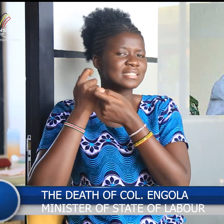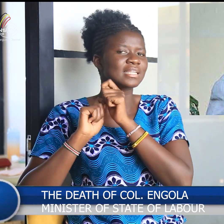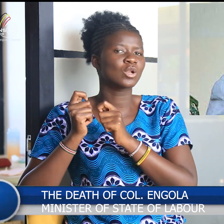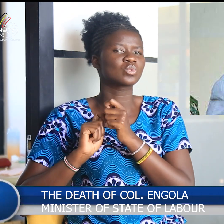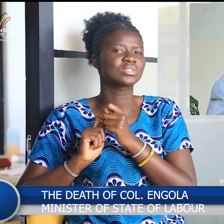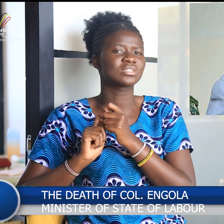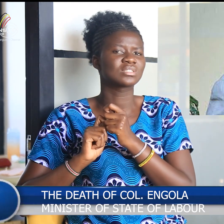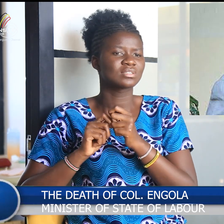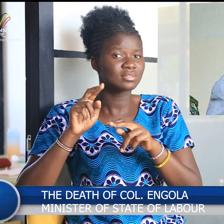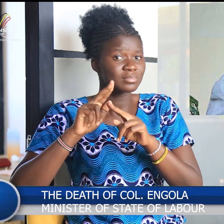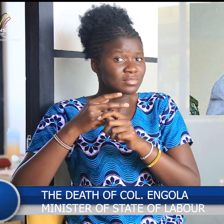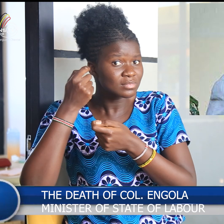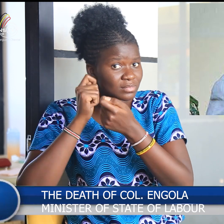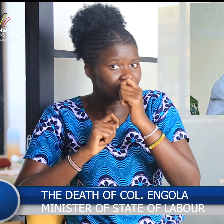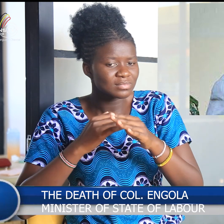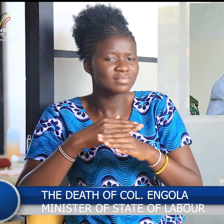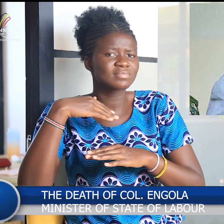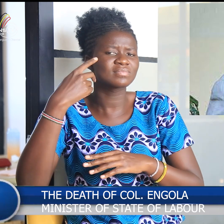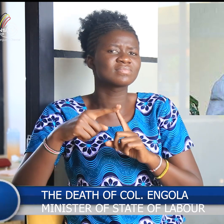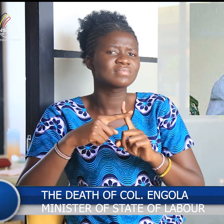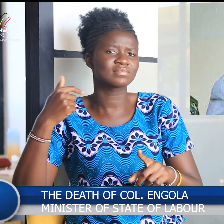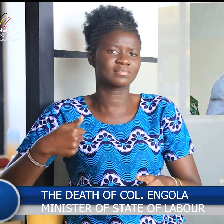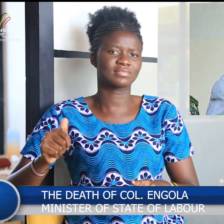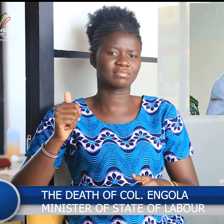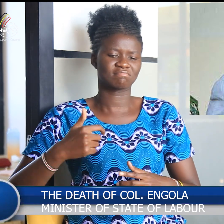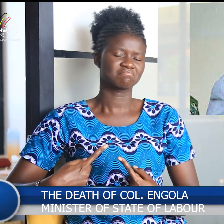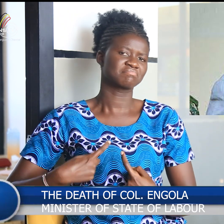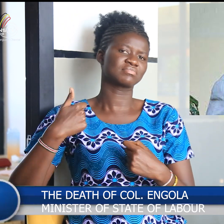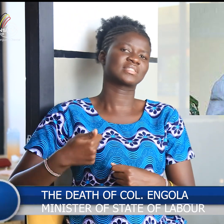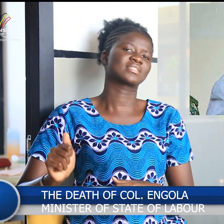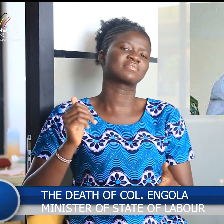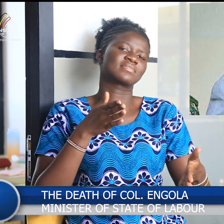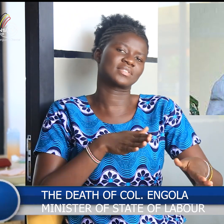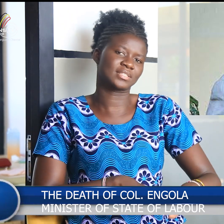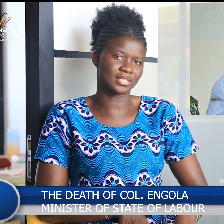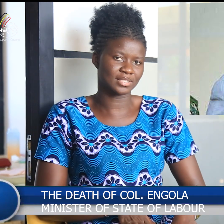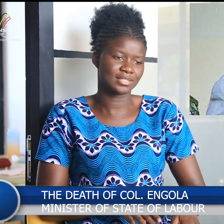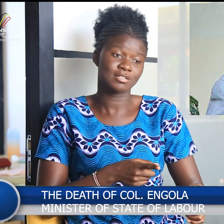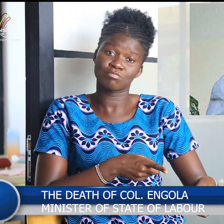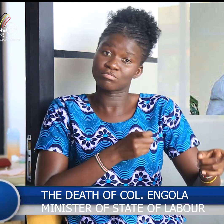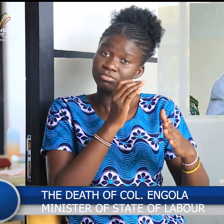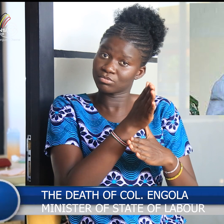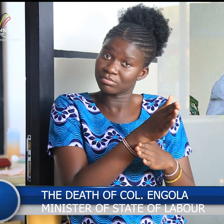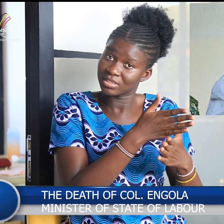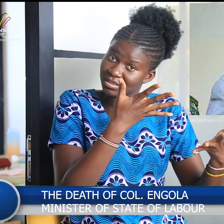the people and he decided to take his life. The minister died and also he killed